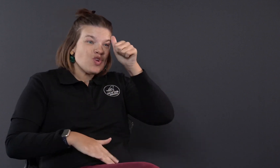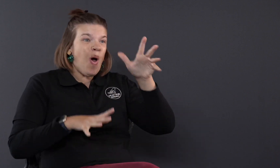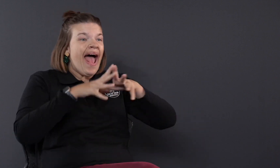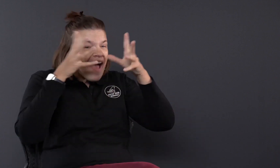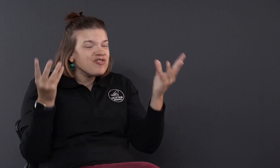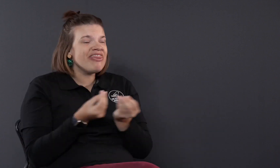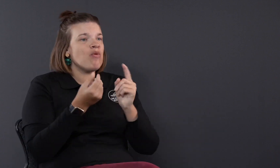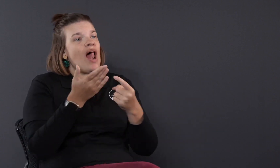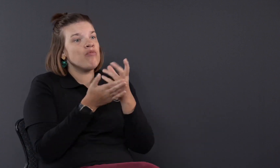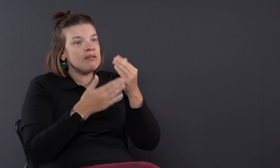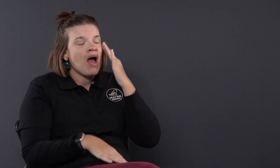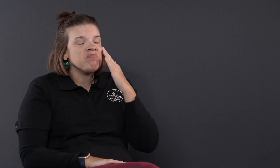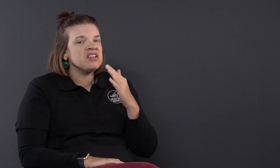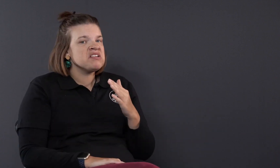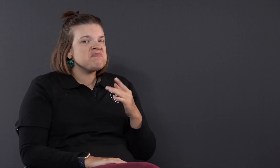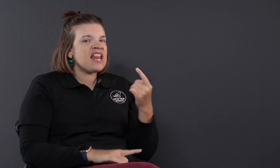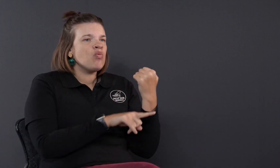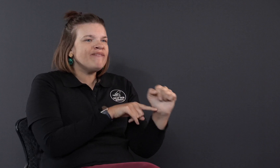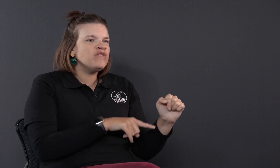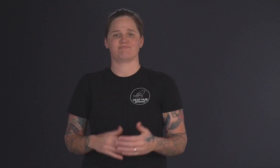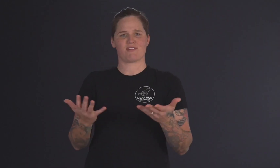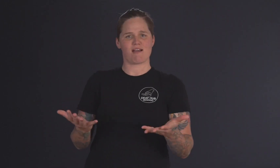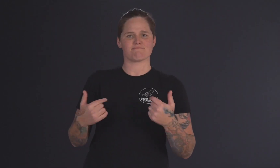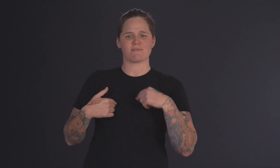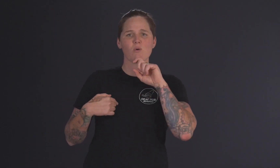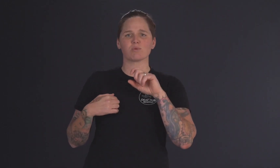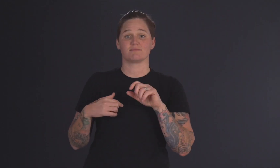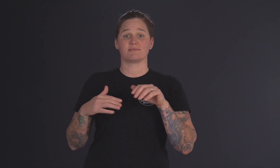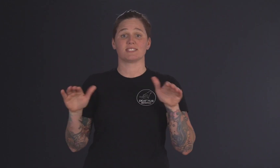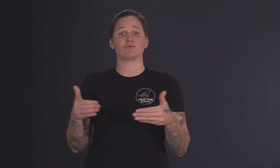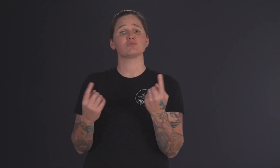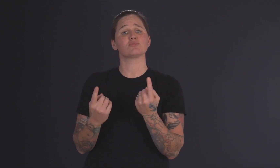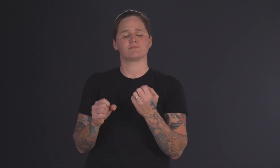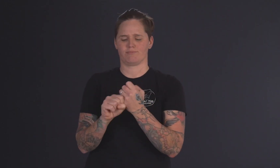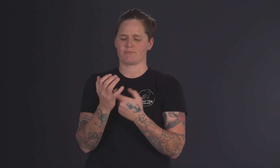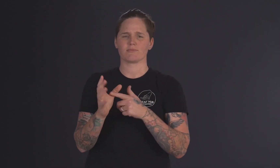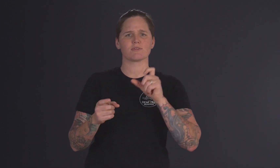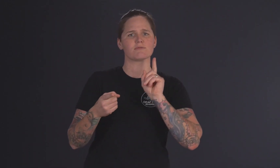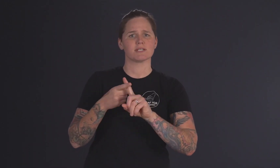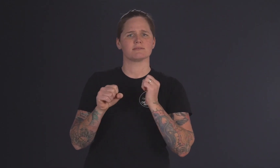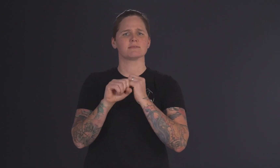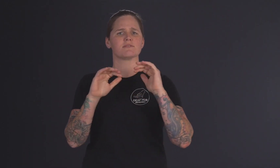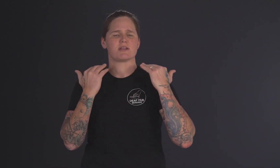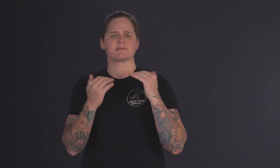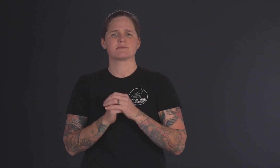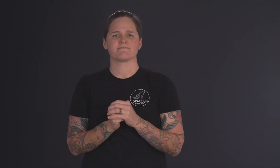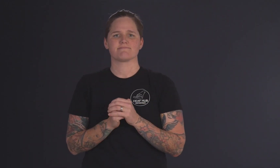everything that was going on with Mum, but they just refused. Now, let's hear from Grace. She tells us the